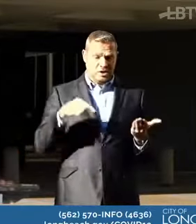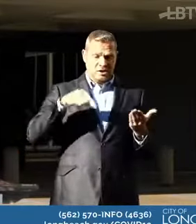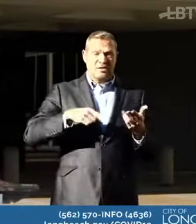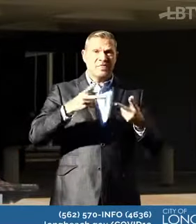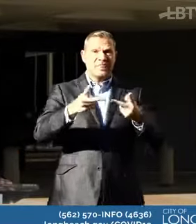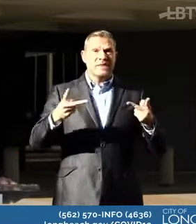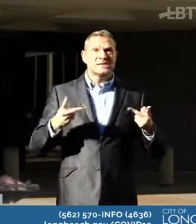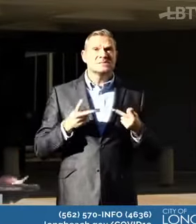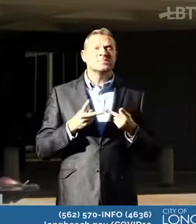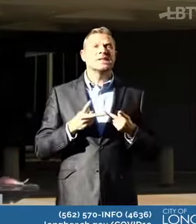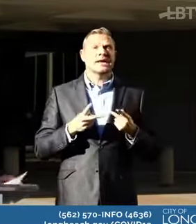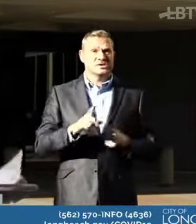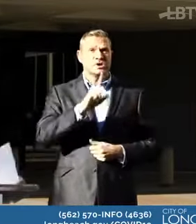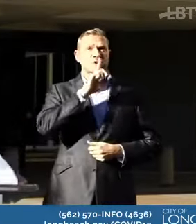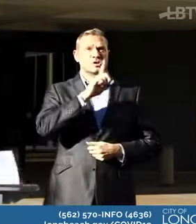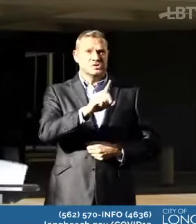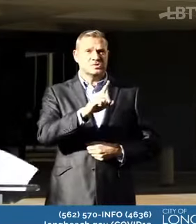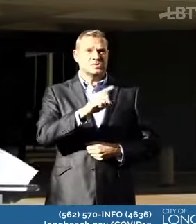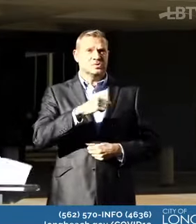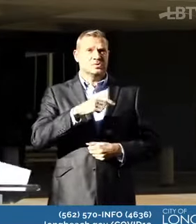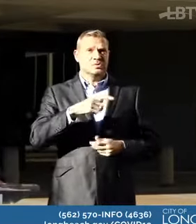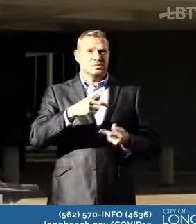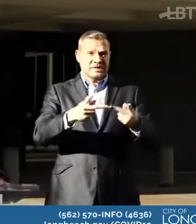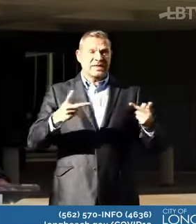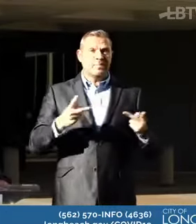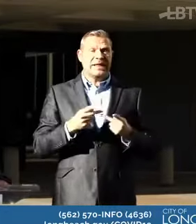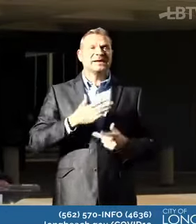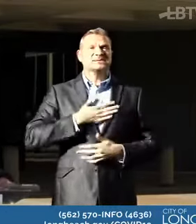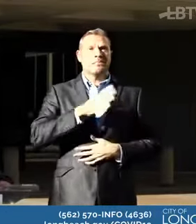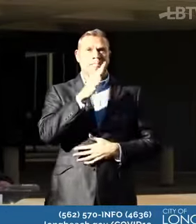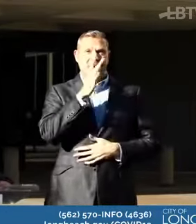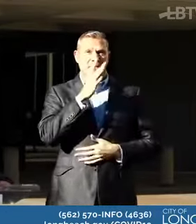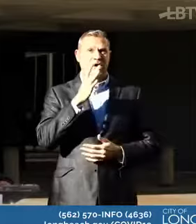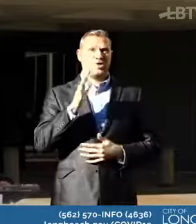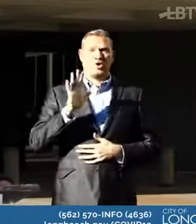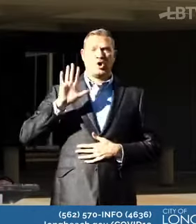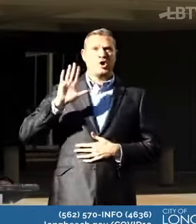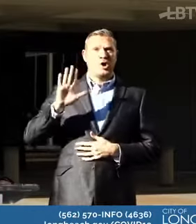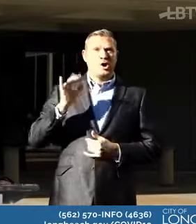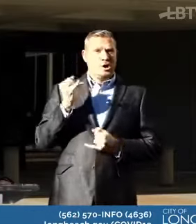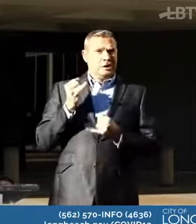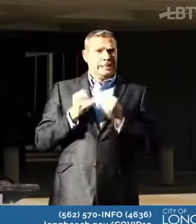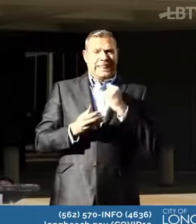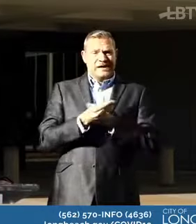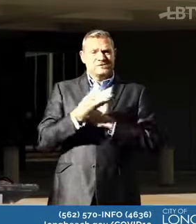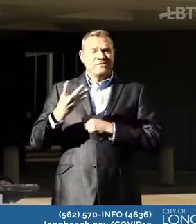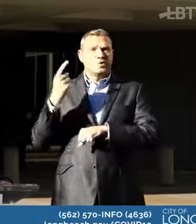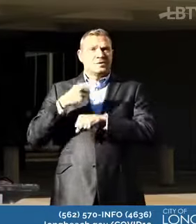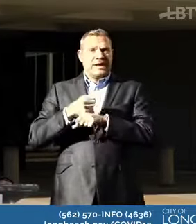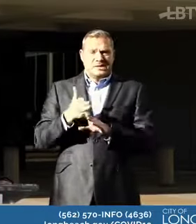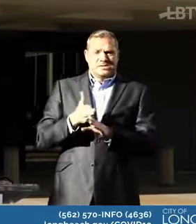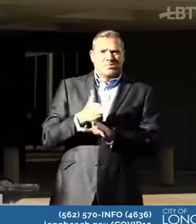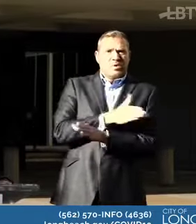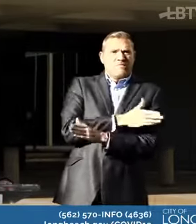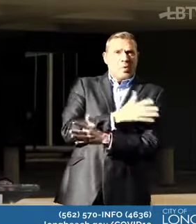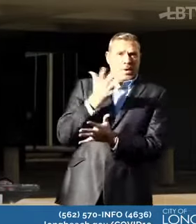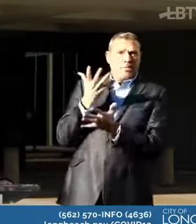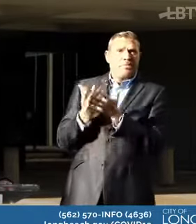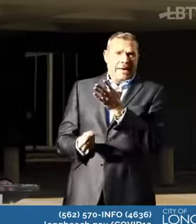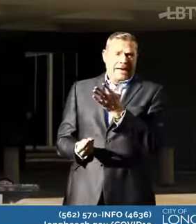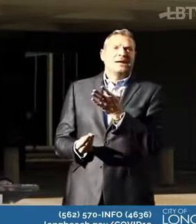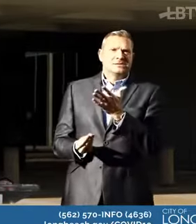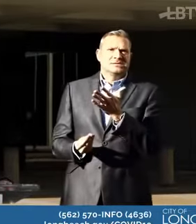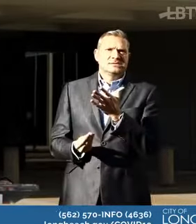place is also the location where my mom spent her last few days of her life. And I just want to